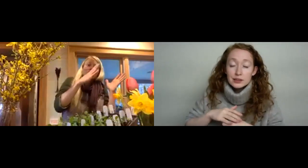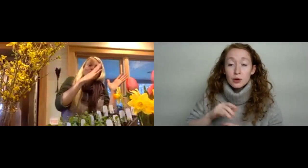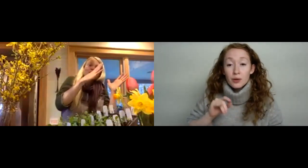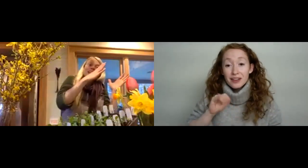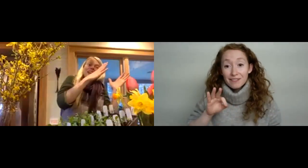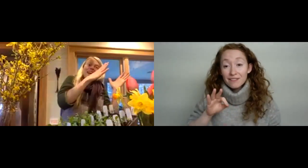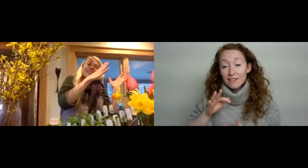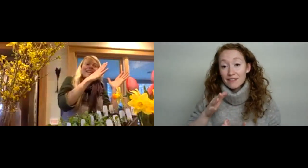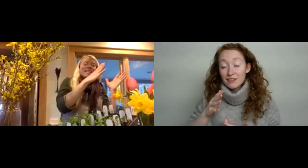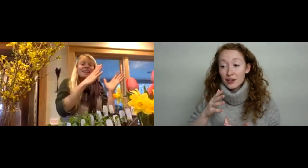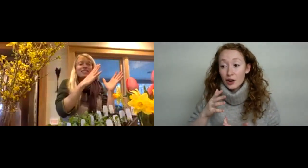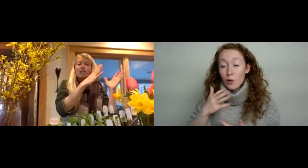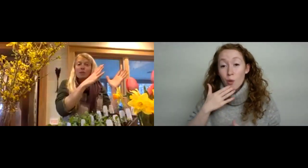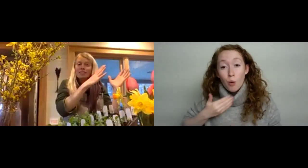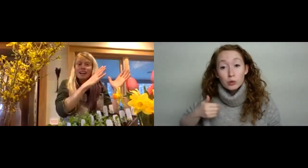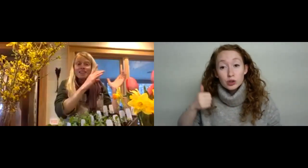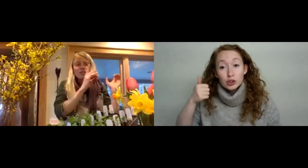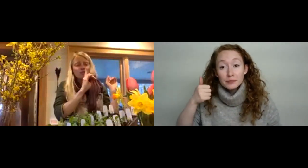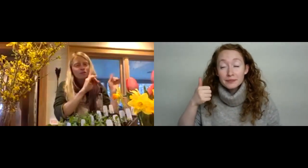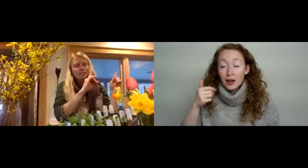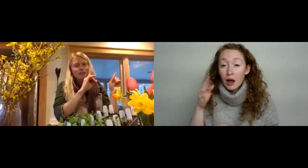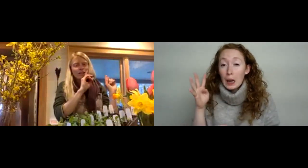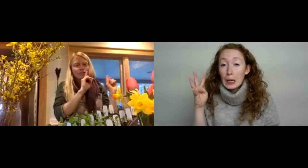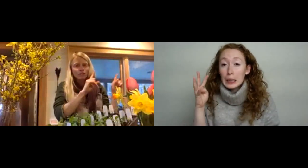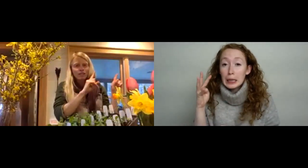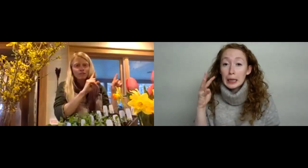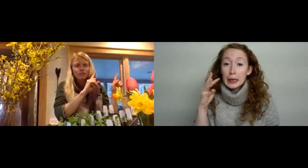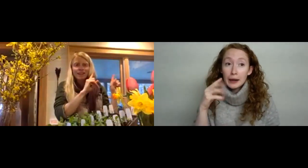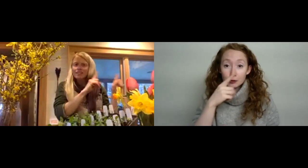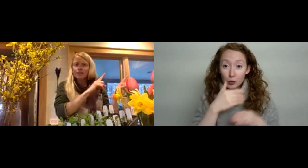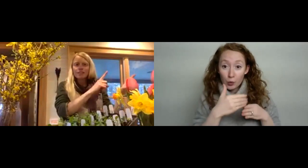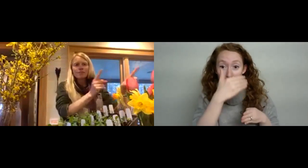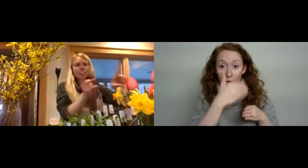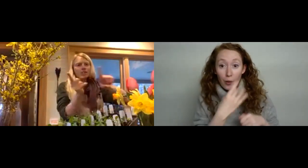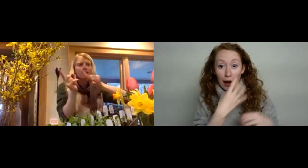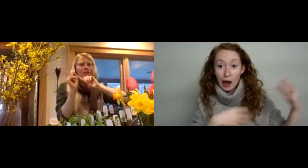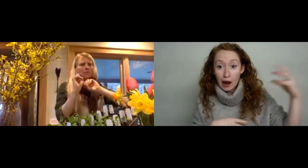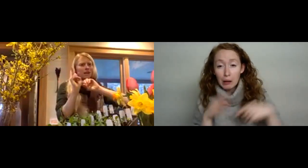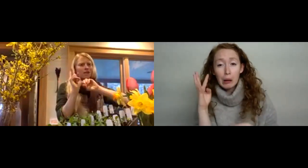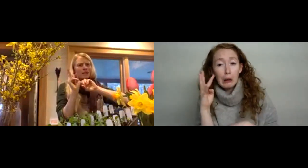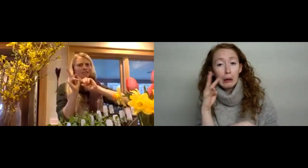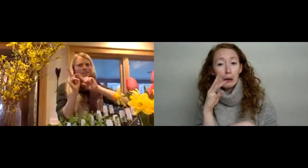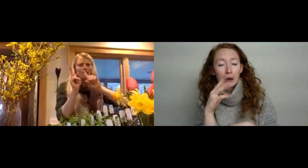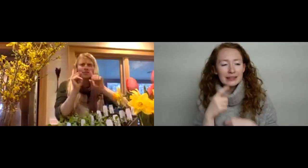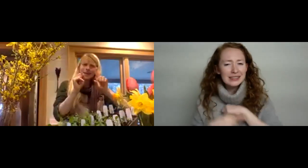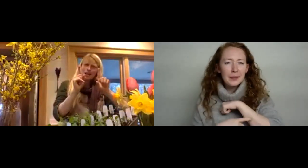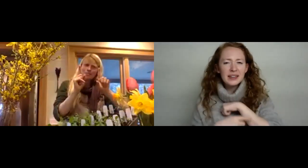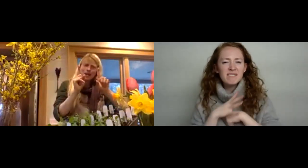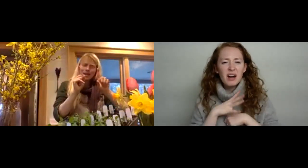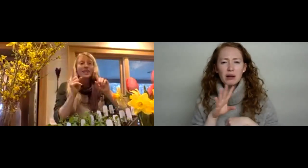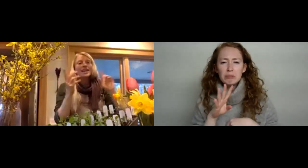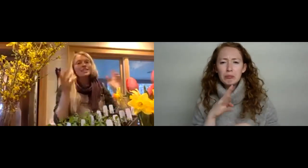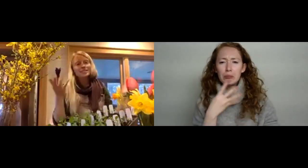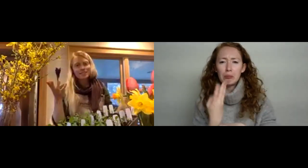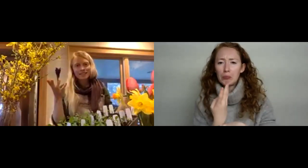leaning toward the light, that is a sure sign that your transplants are stressed for light. It's very tempting to turn them around because then they'll straighten up,